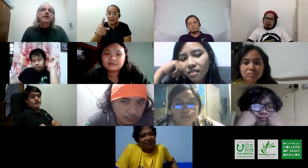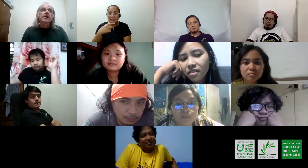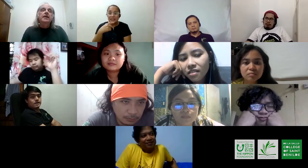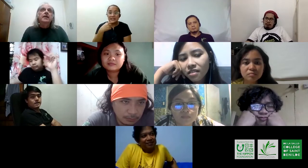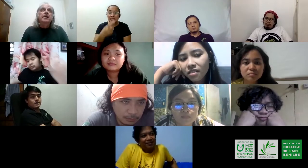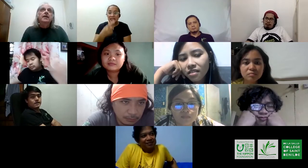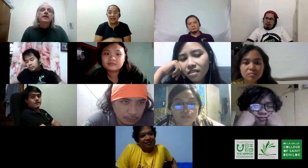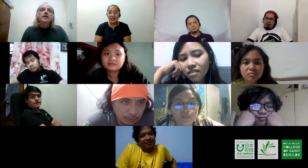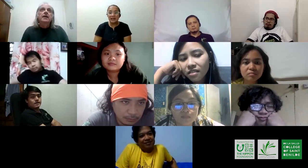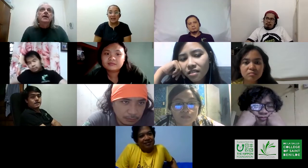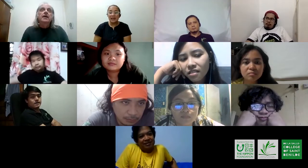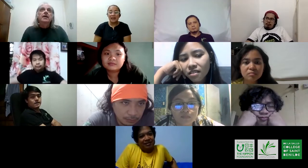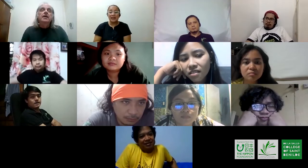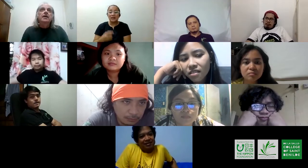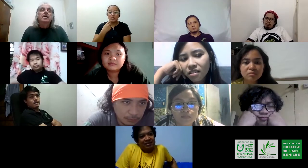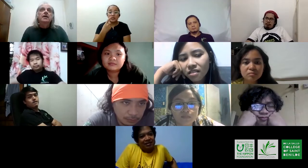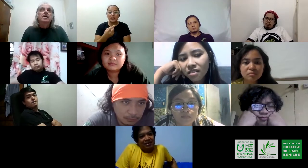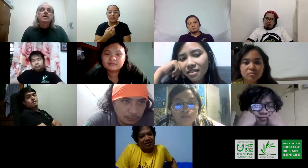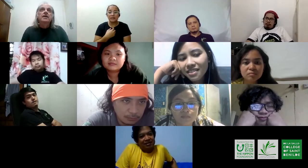like,